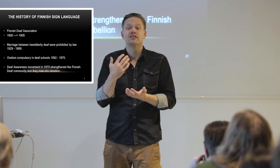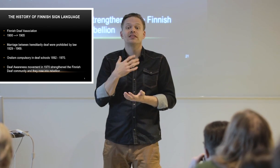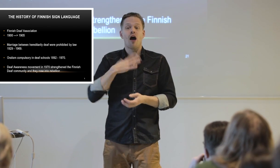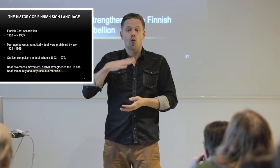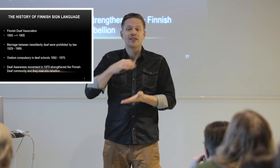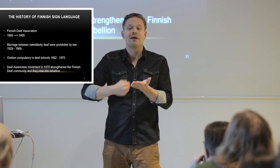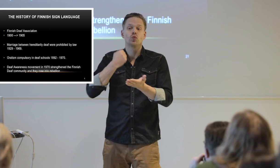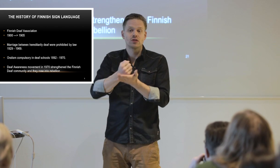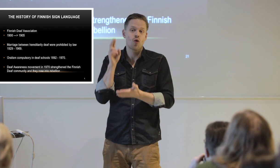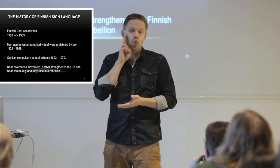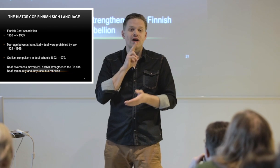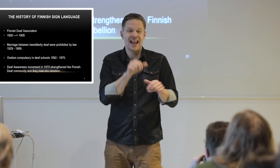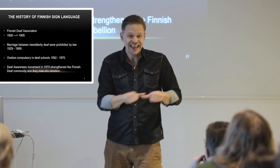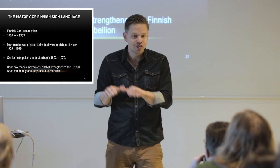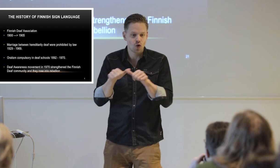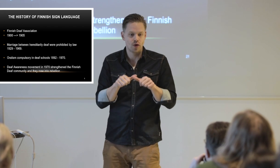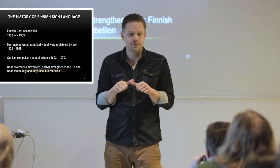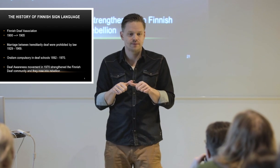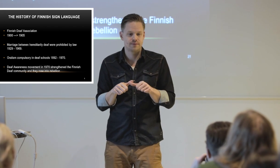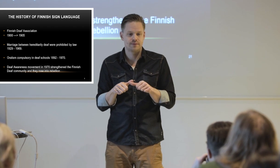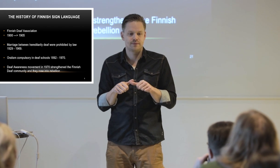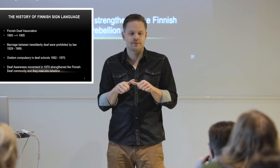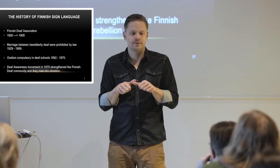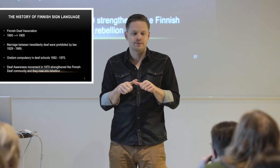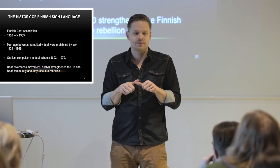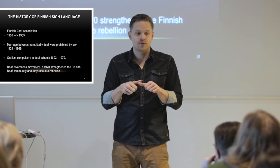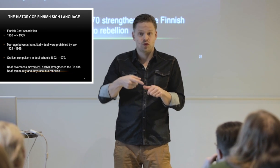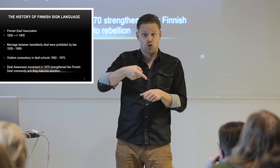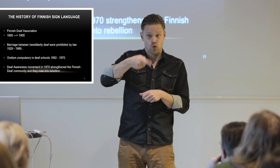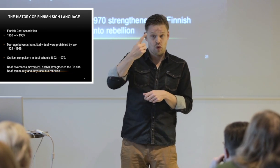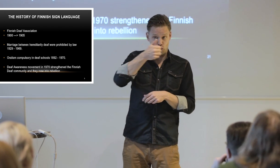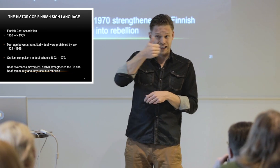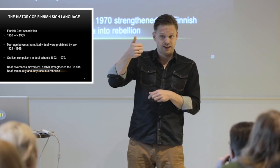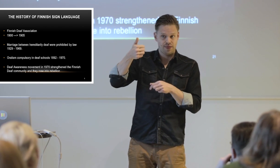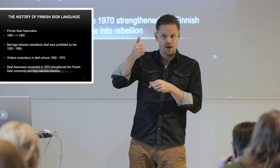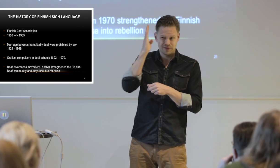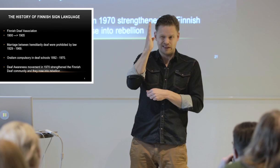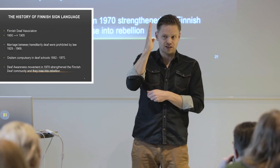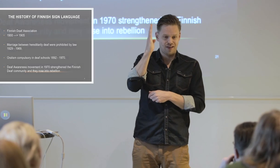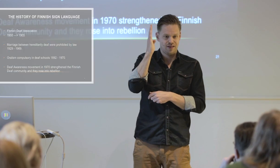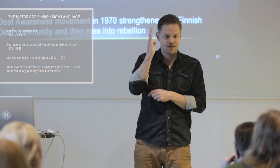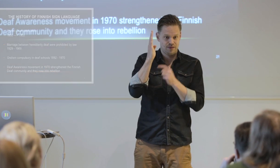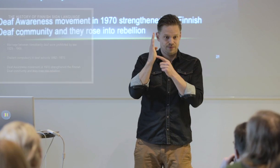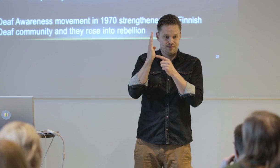people around Finland. So they decided they want to do an association for the deaf in Finland, and that was in